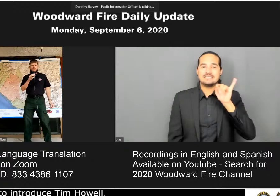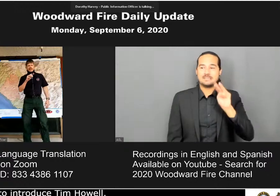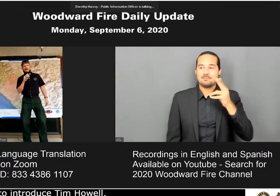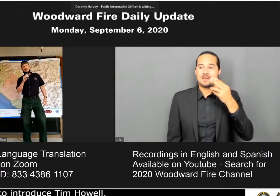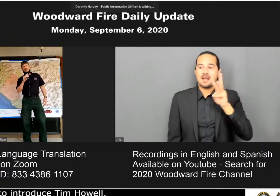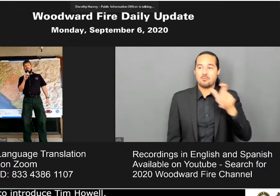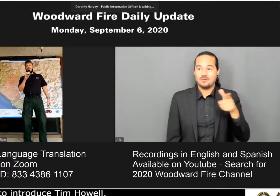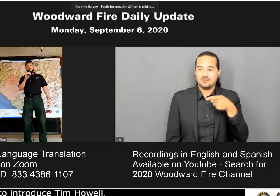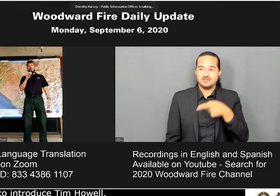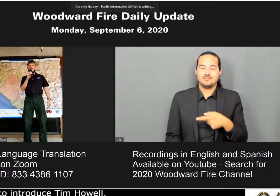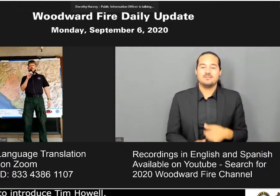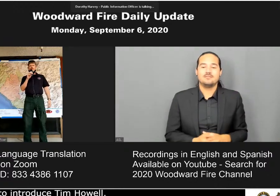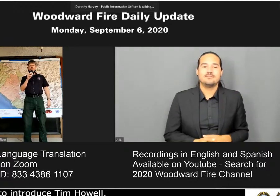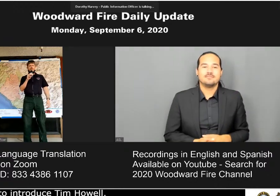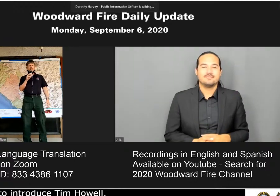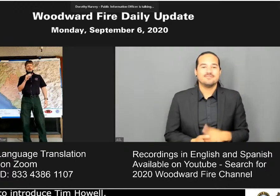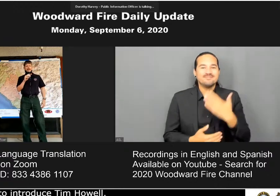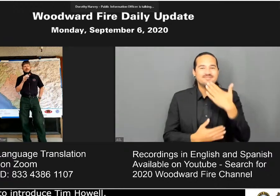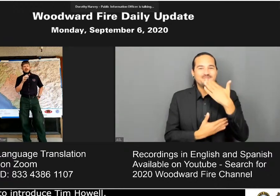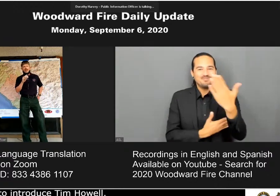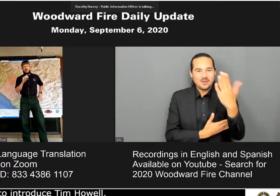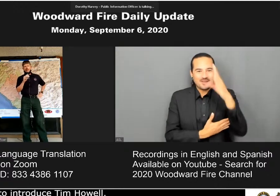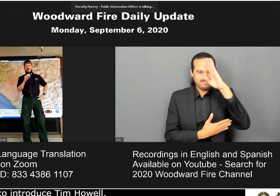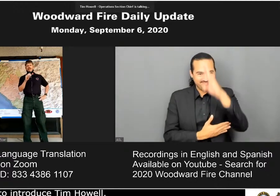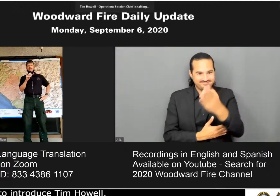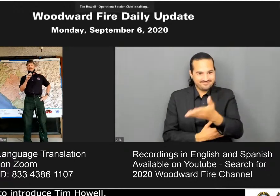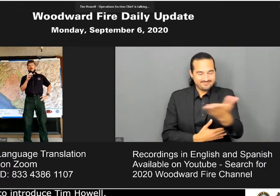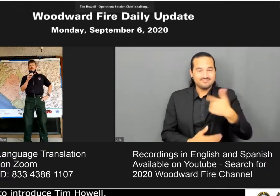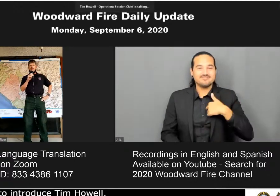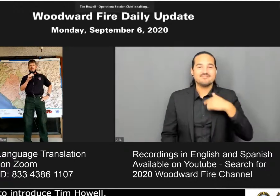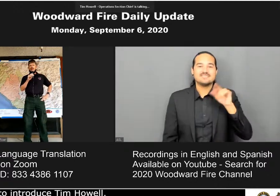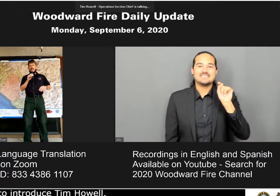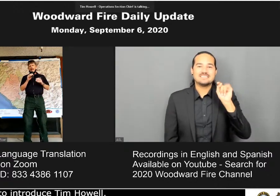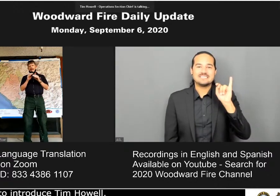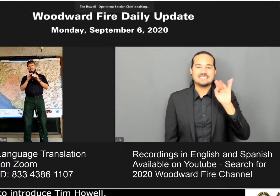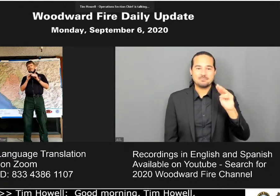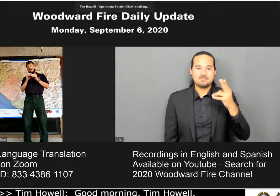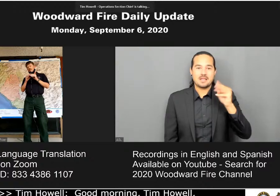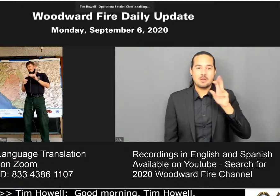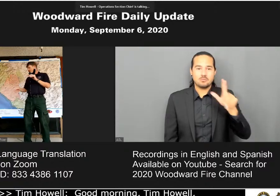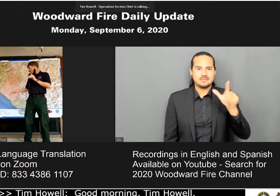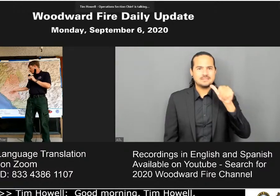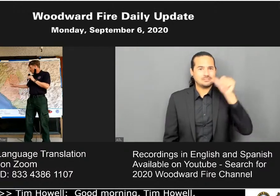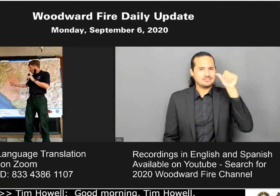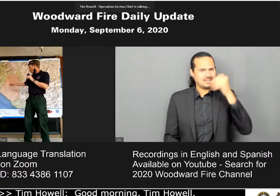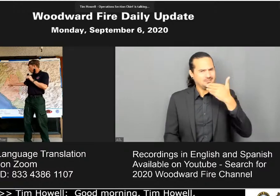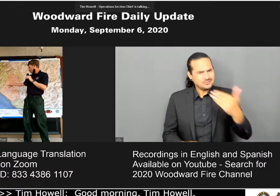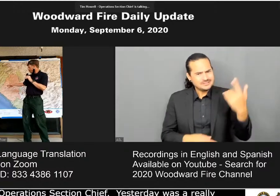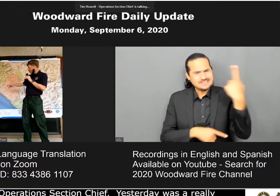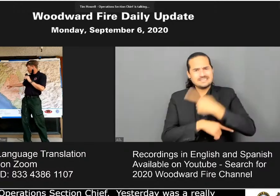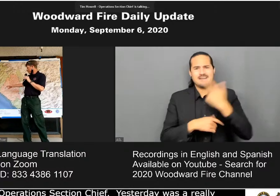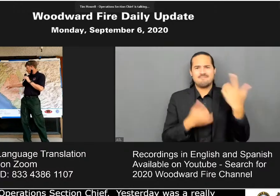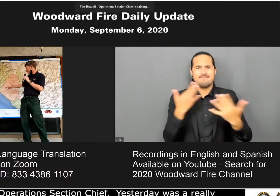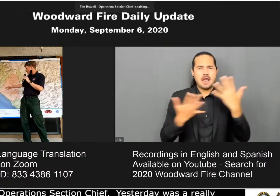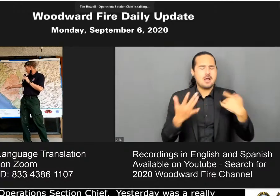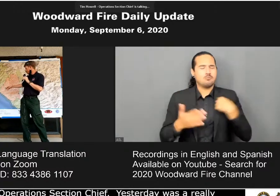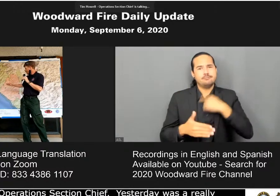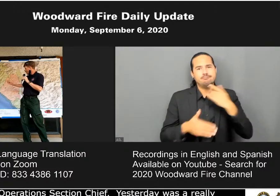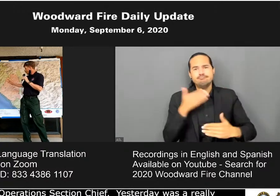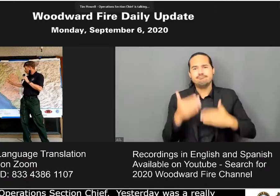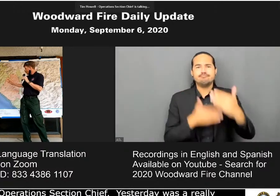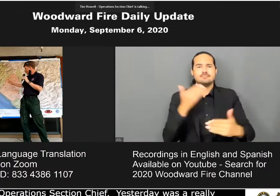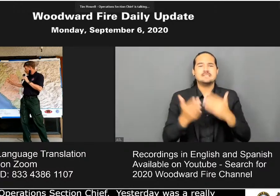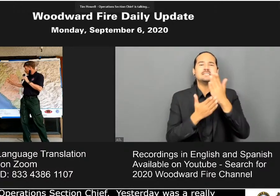Good morning, Tim Howell, Operations Section Chief. Yesterday I had a really good day on the fire, had some activity on